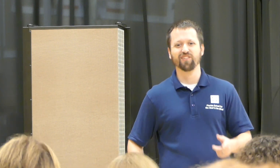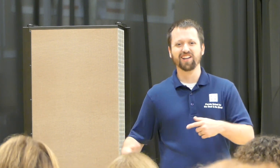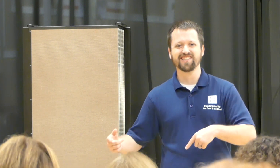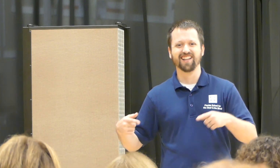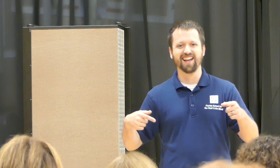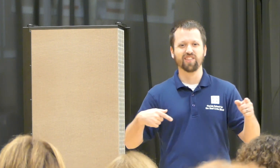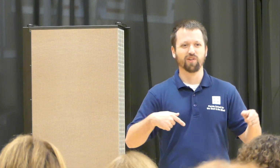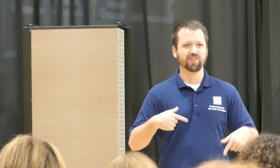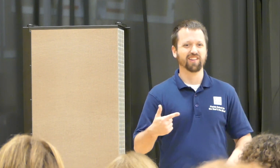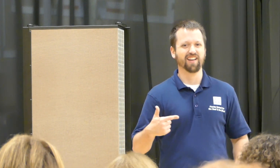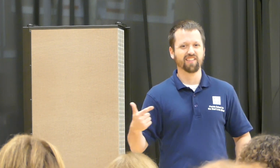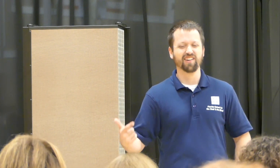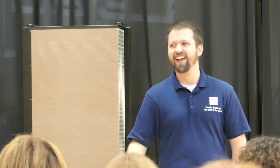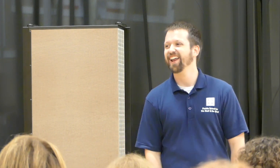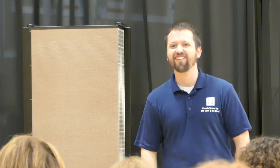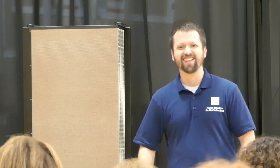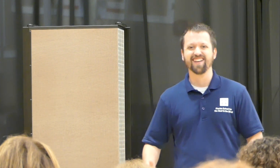witch, the lion, the witch. Okay, anyways.